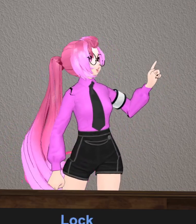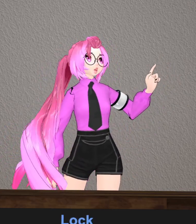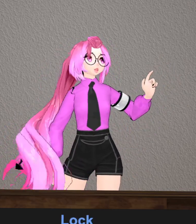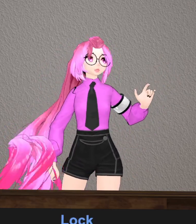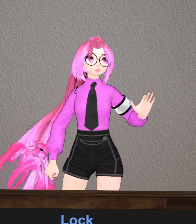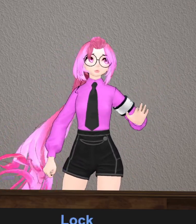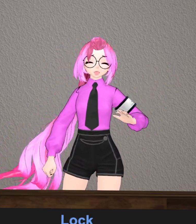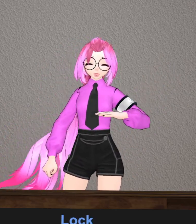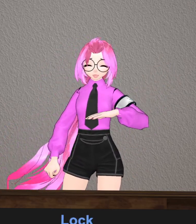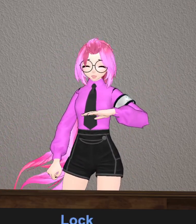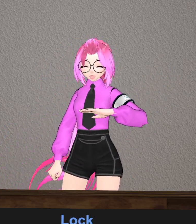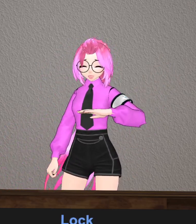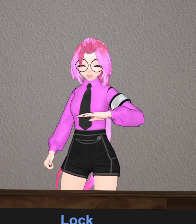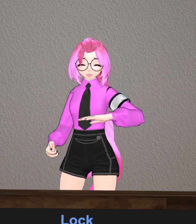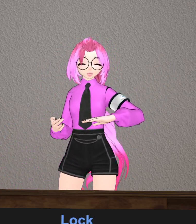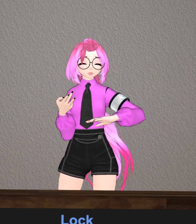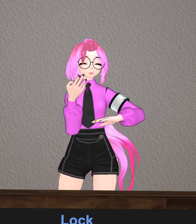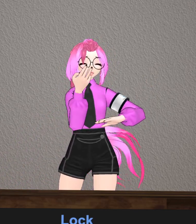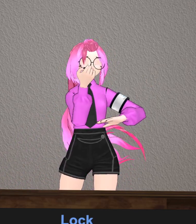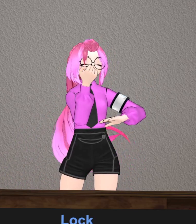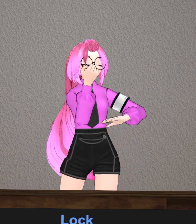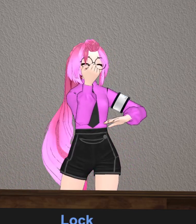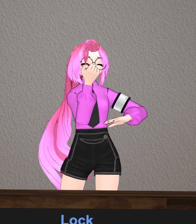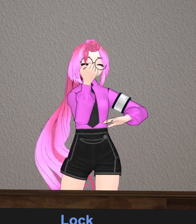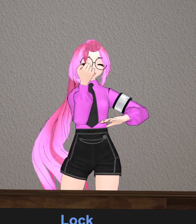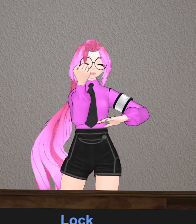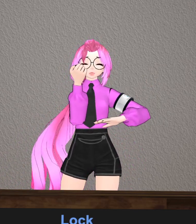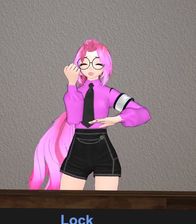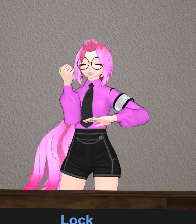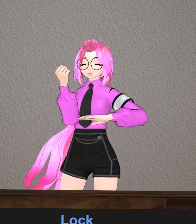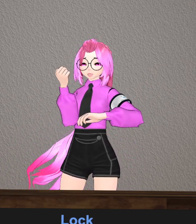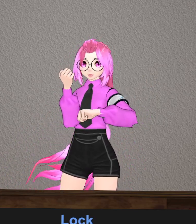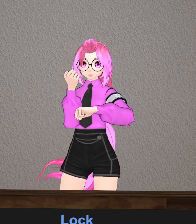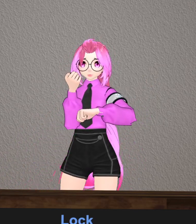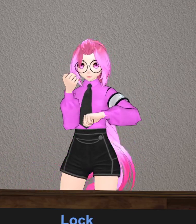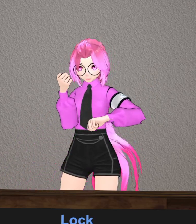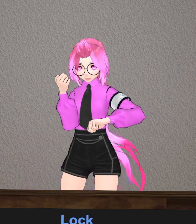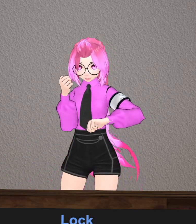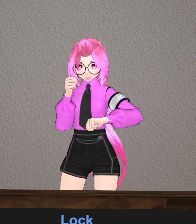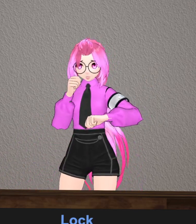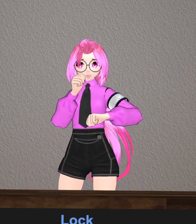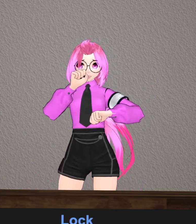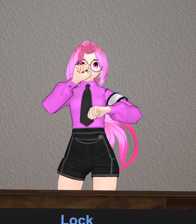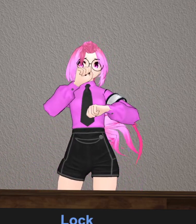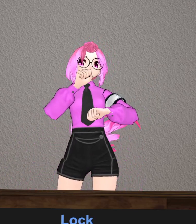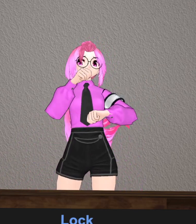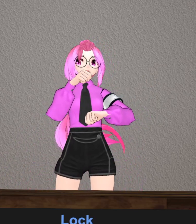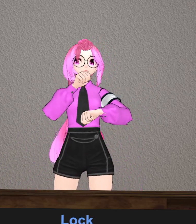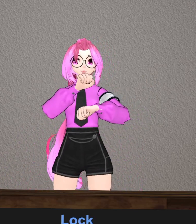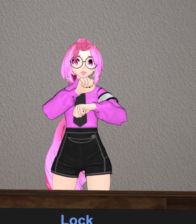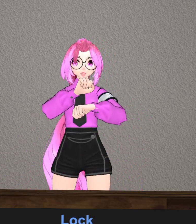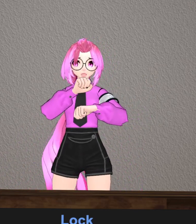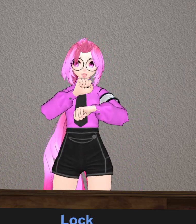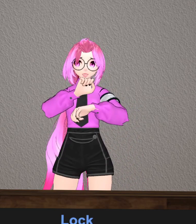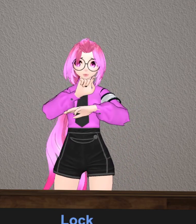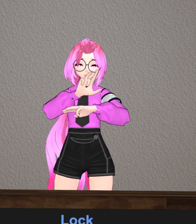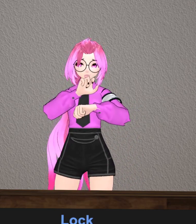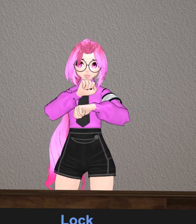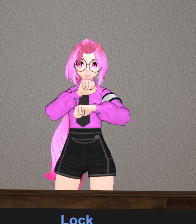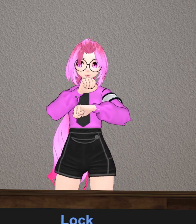Lock. Like you have a lock and key. You're gonna have a fist. This is a little bit of a weird motion, but you're going like you